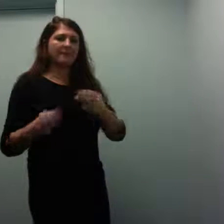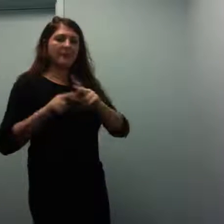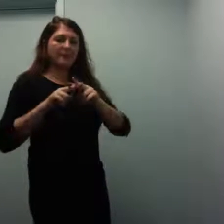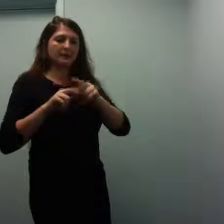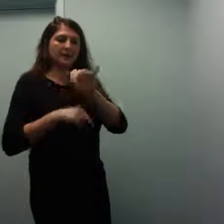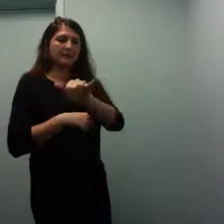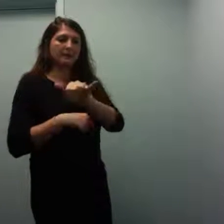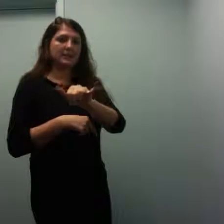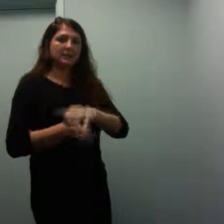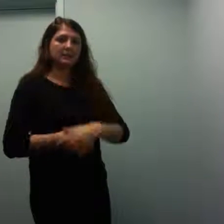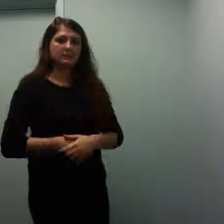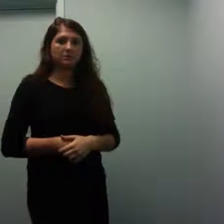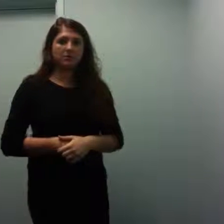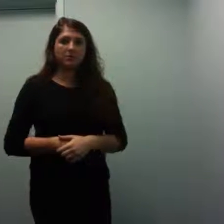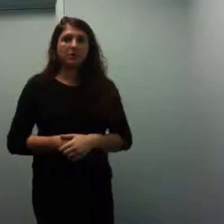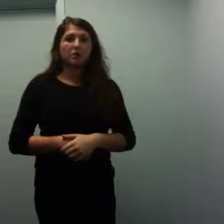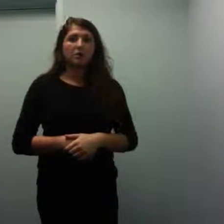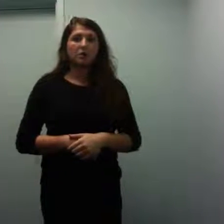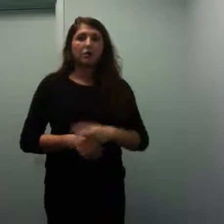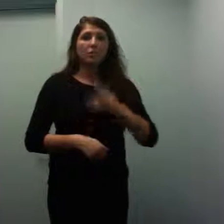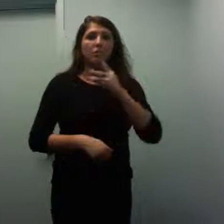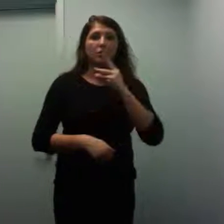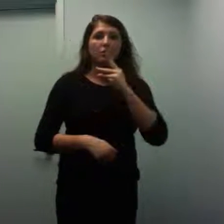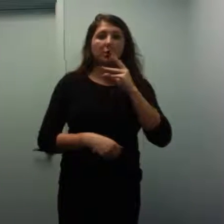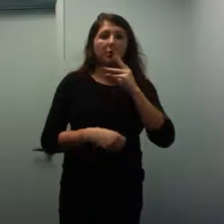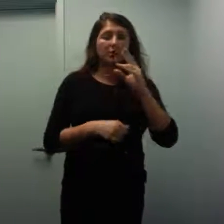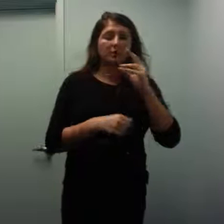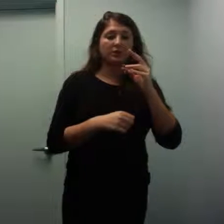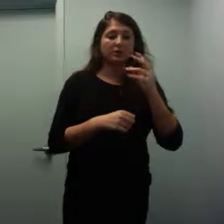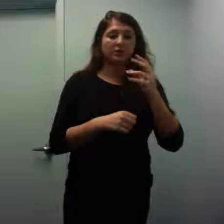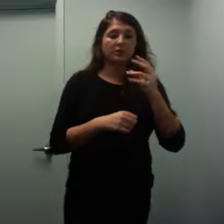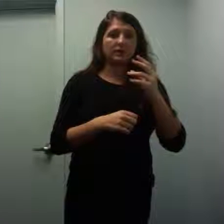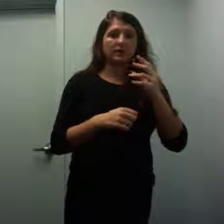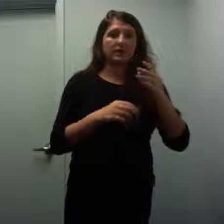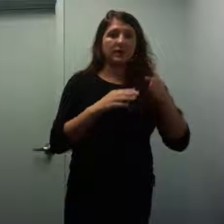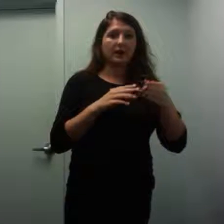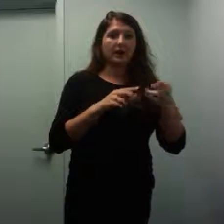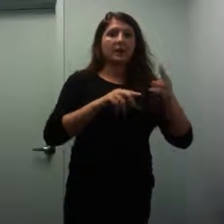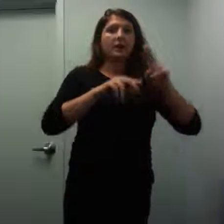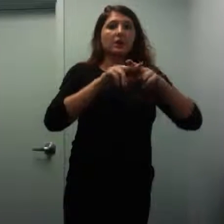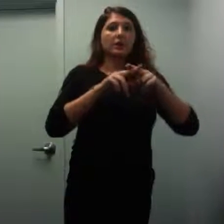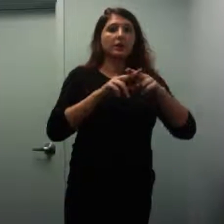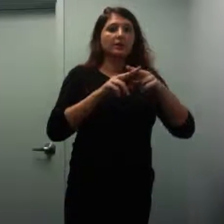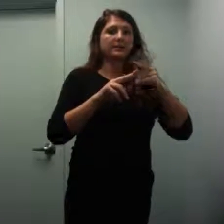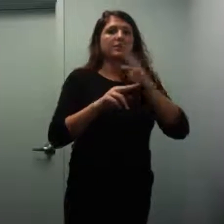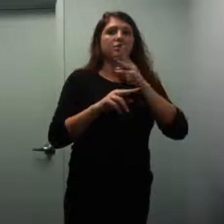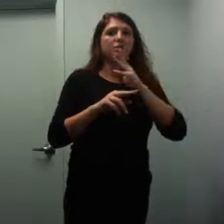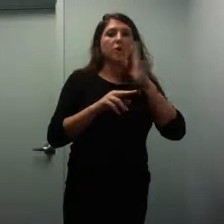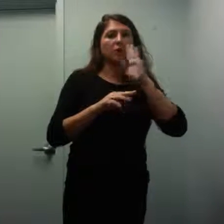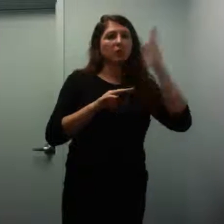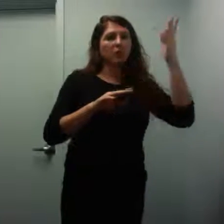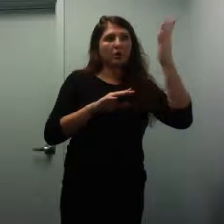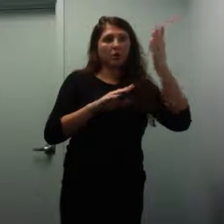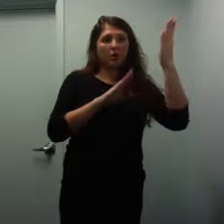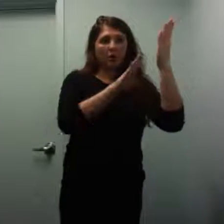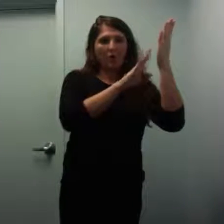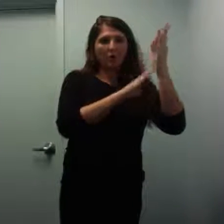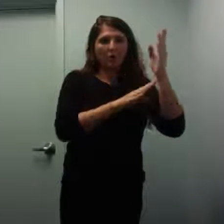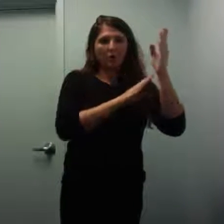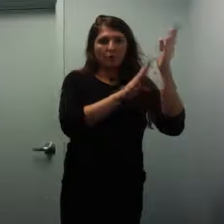Okay. Salt stays, the evaporation water rises to the top, runs down the side. You can collect that fresh water. Now, evaporation, this is